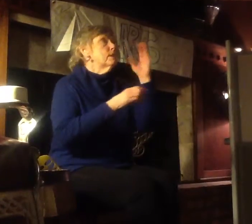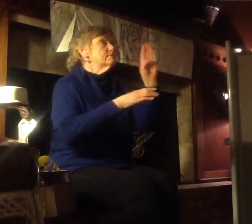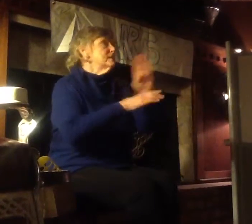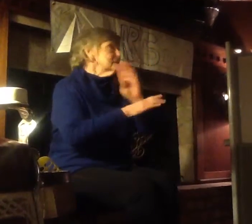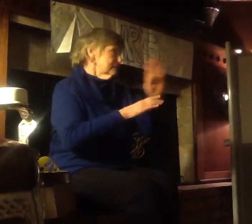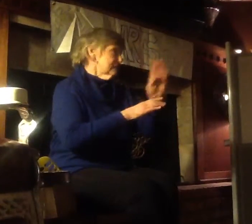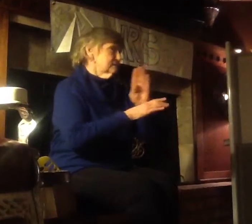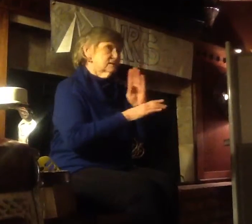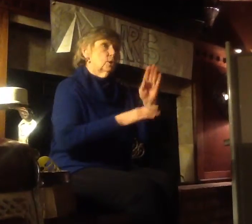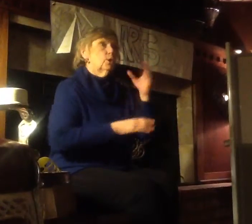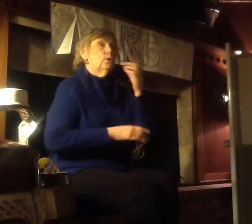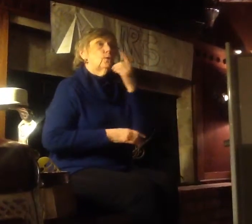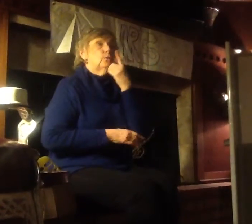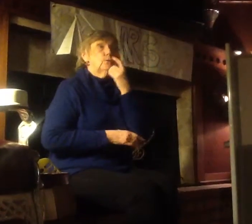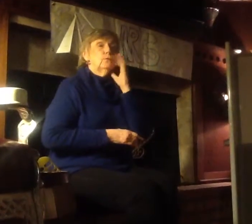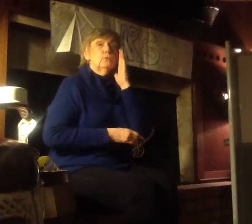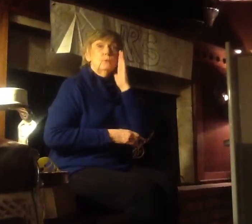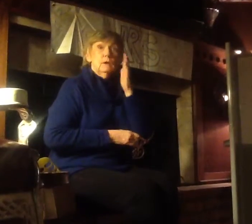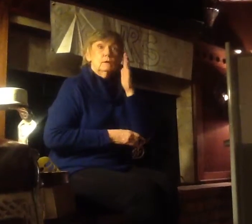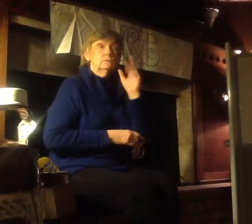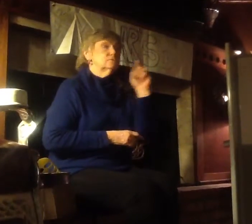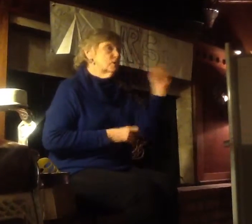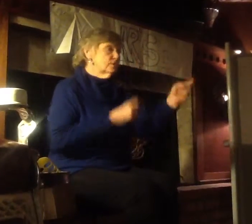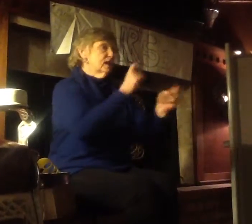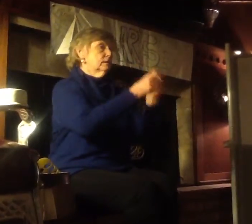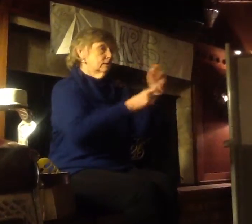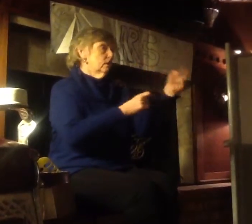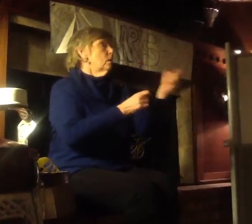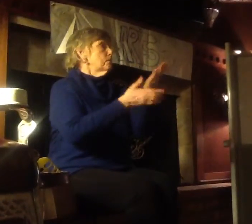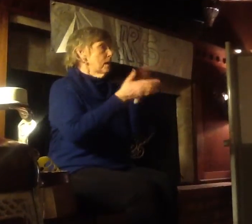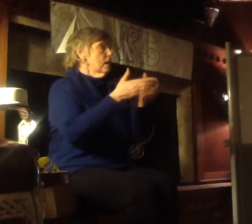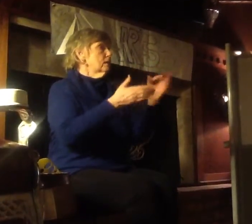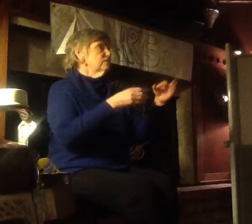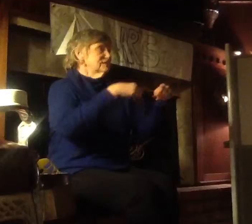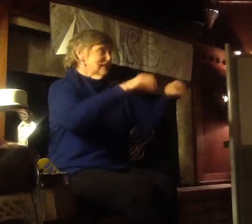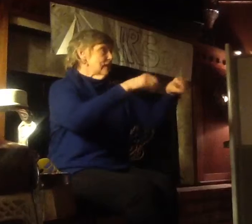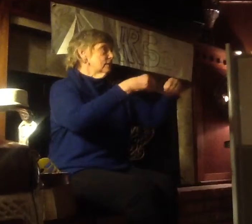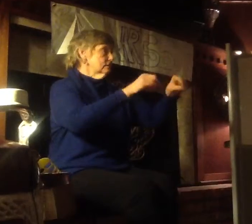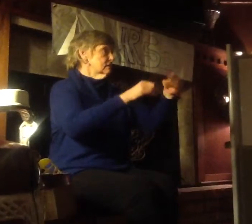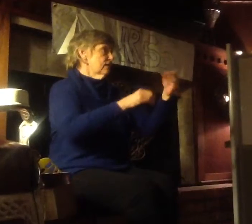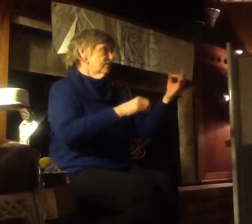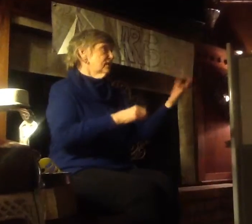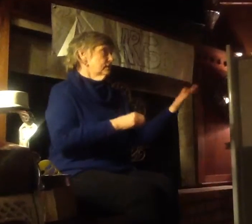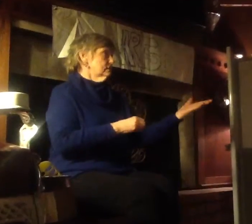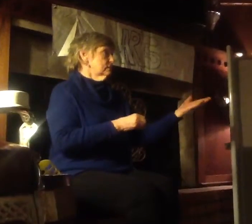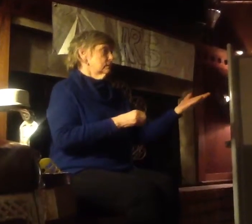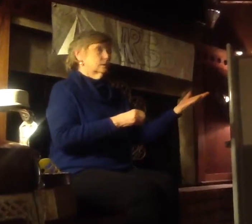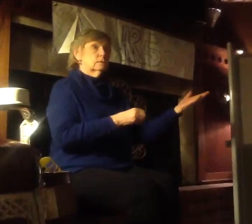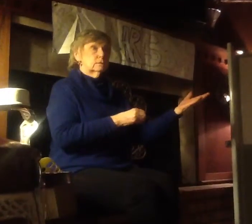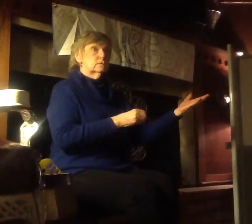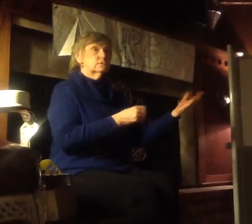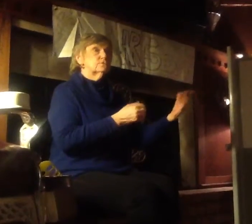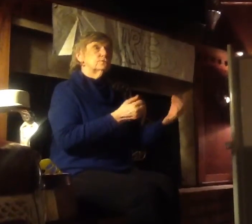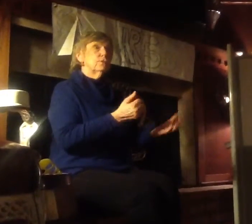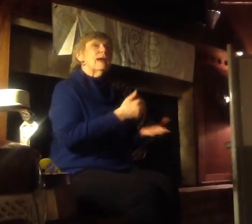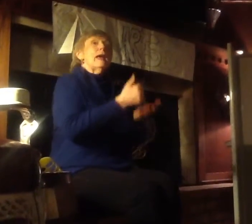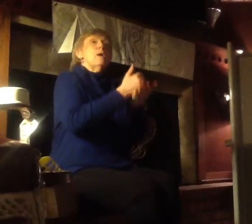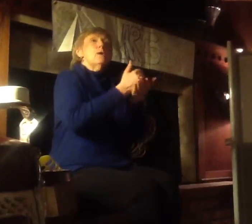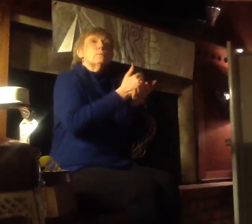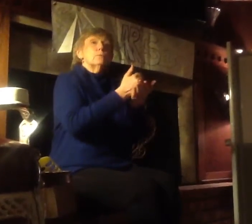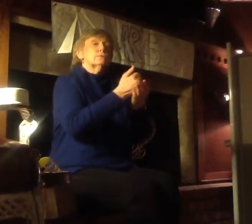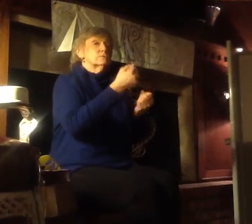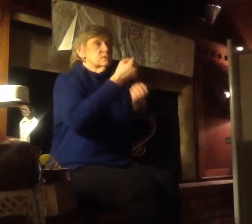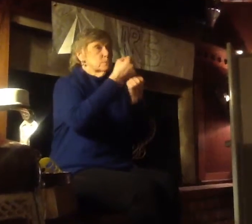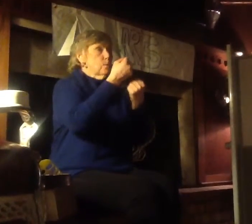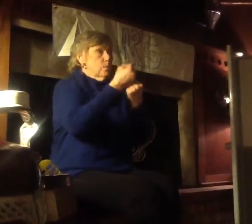know businesses who will donate part of the sales of things to